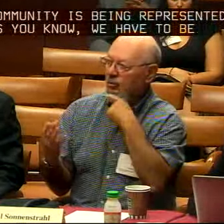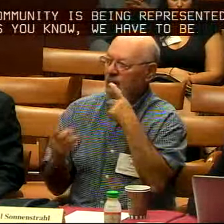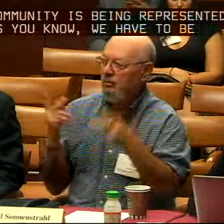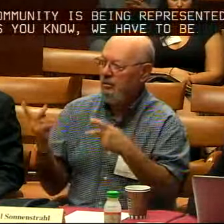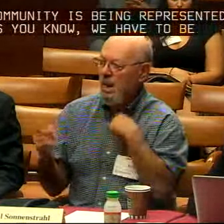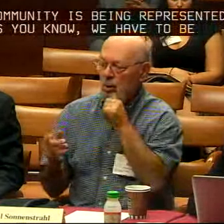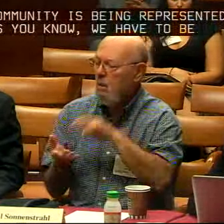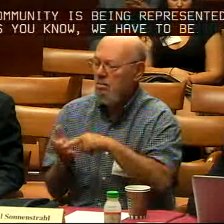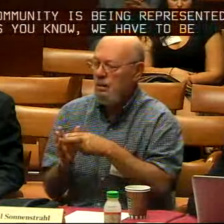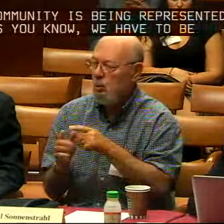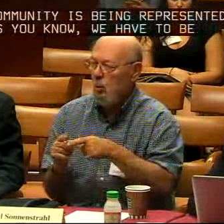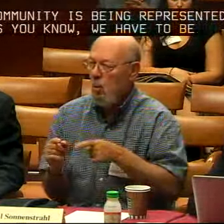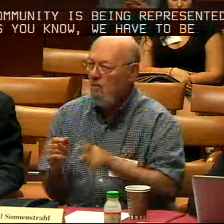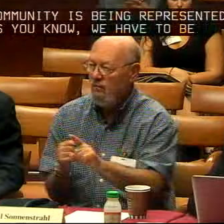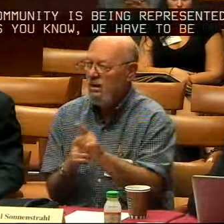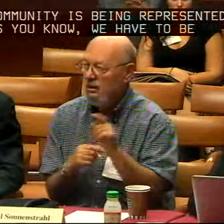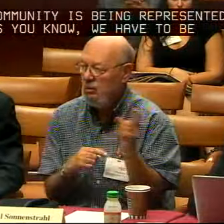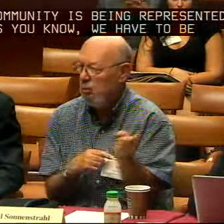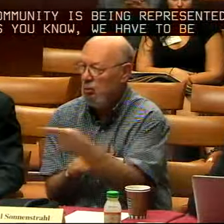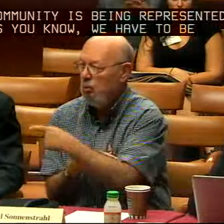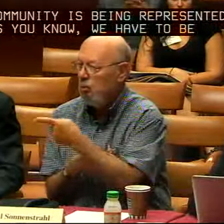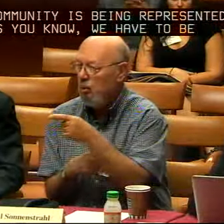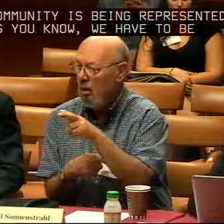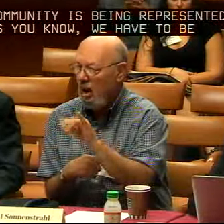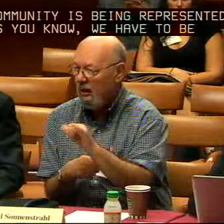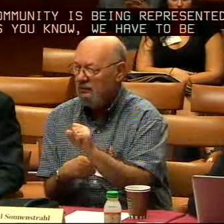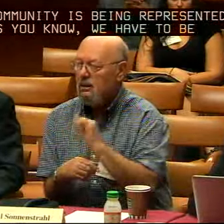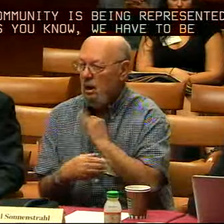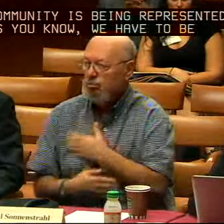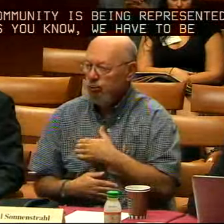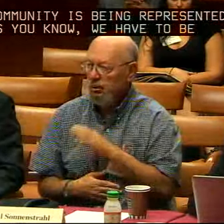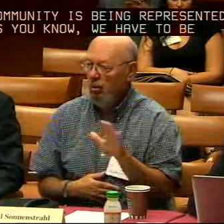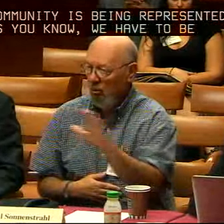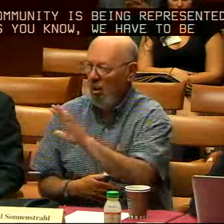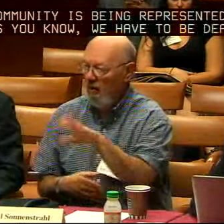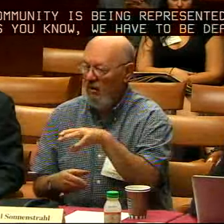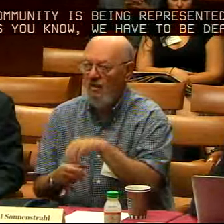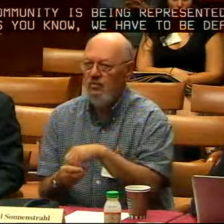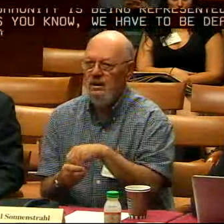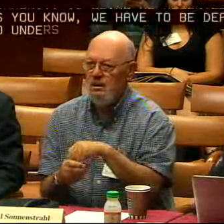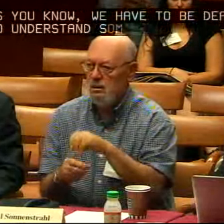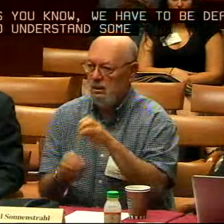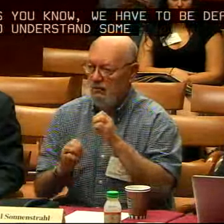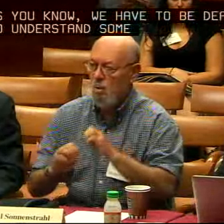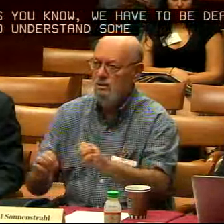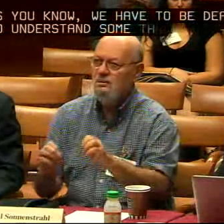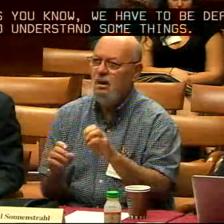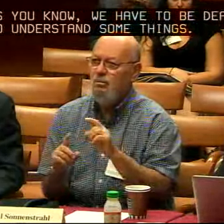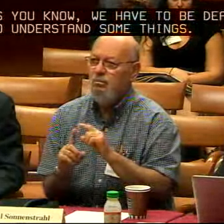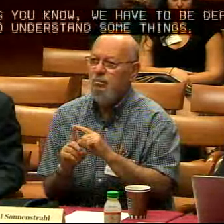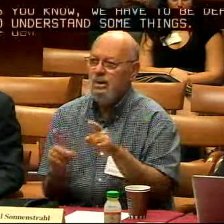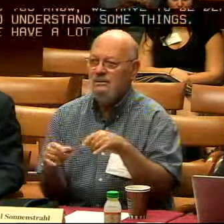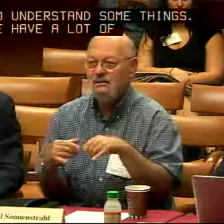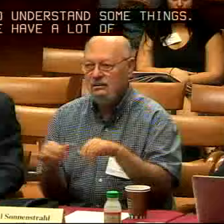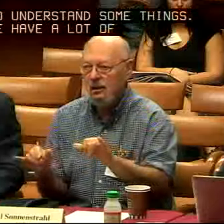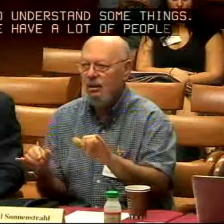And we have a lot of people who are hearing here on the committee, and I don't mean to be offensive to anyone, and I appreciate everyone's effort on the